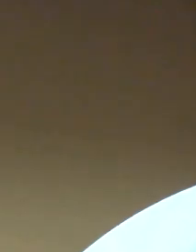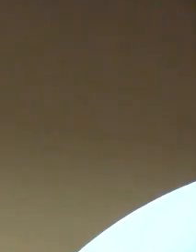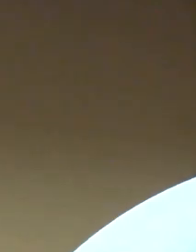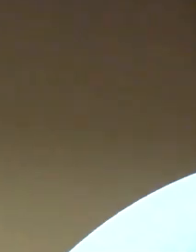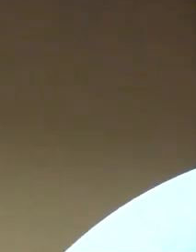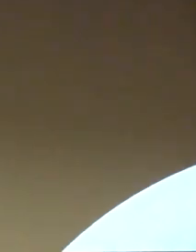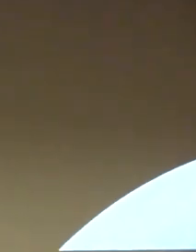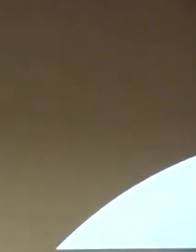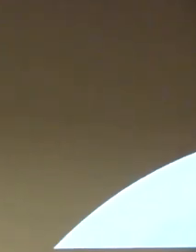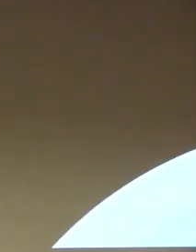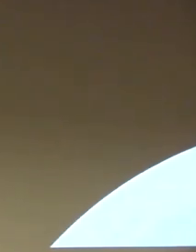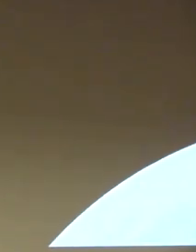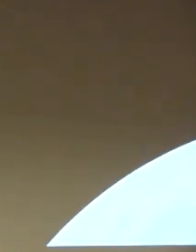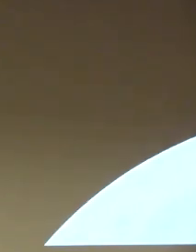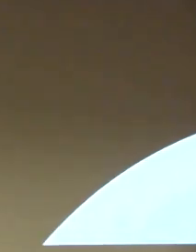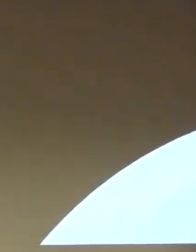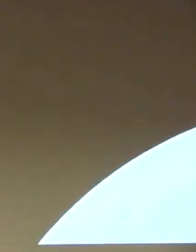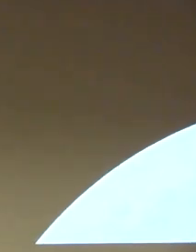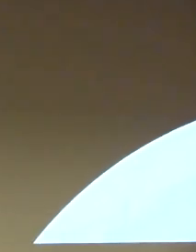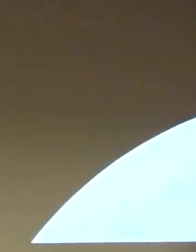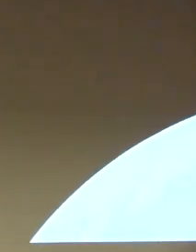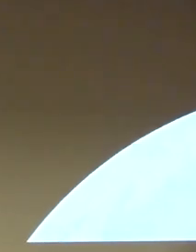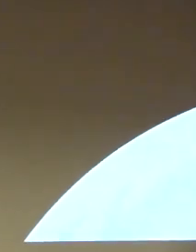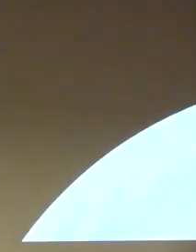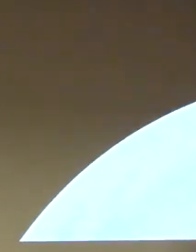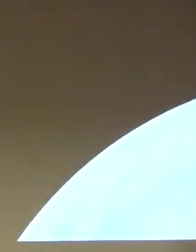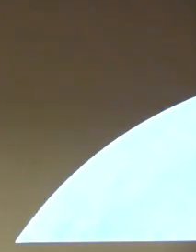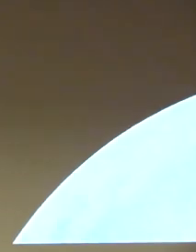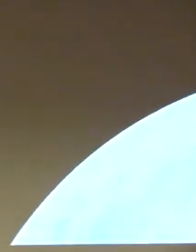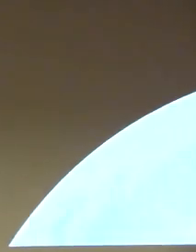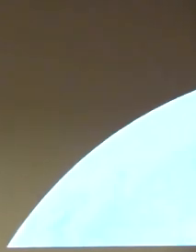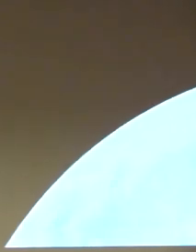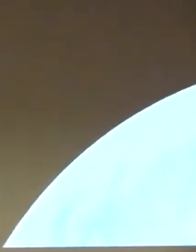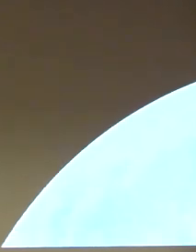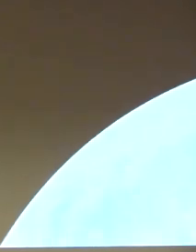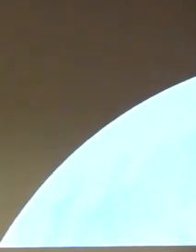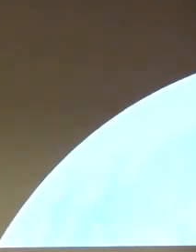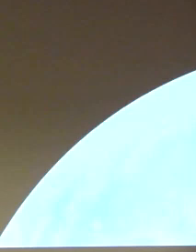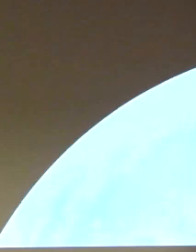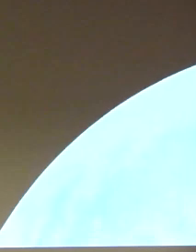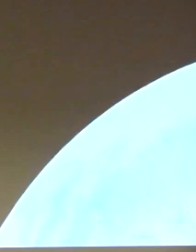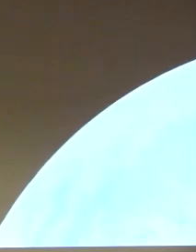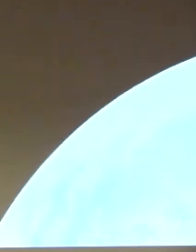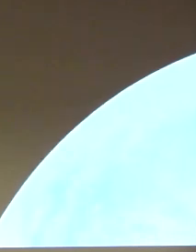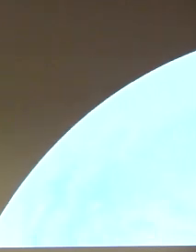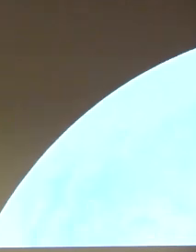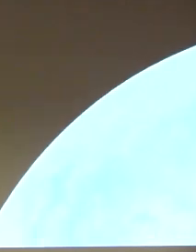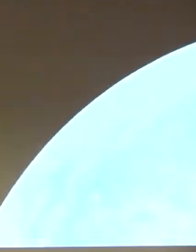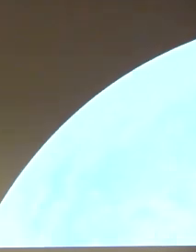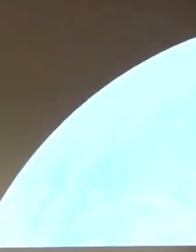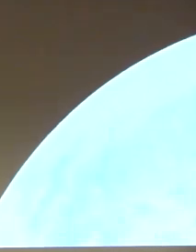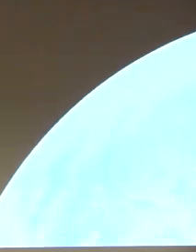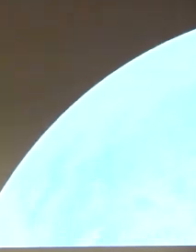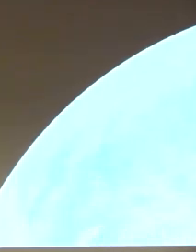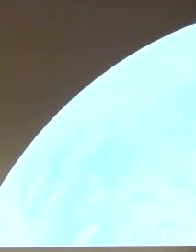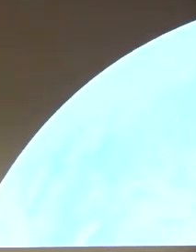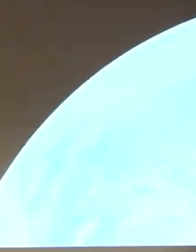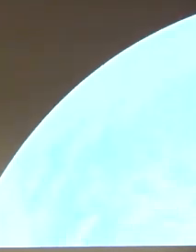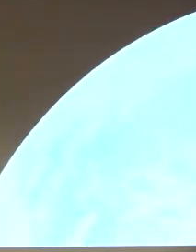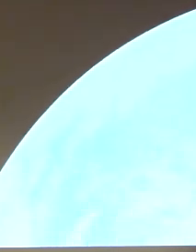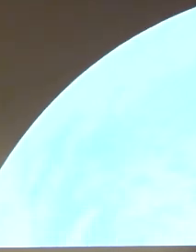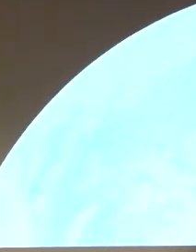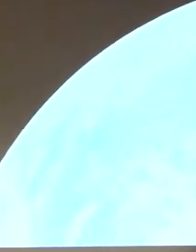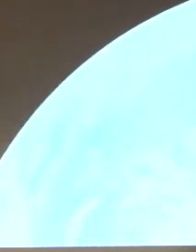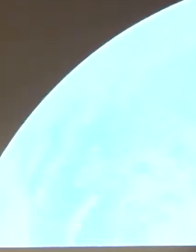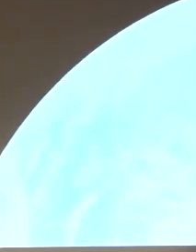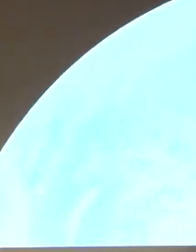And so this does raise the question of whether we're to understand David Bowman as a kind of Nietzschean ubermensch. And I think, just